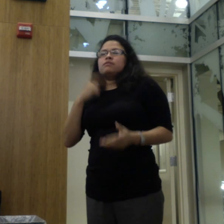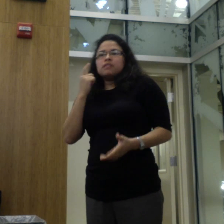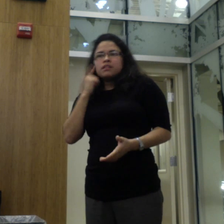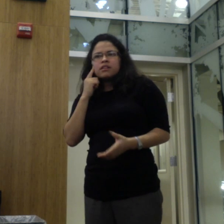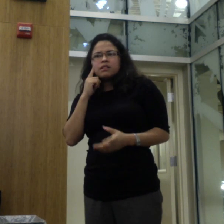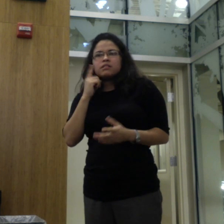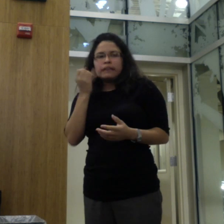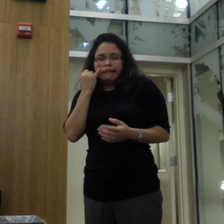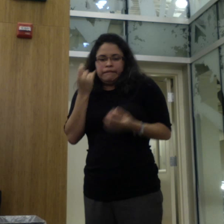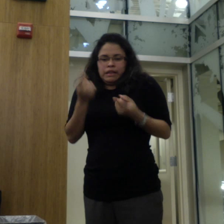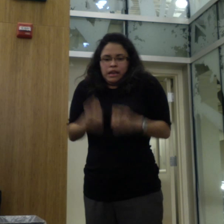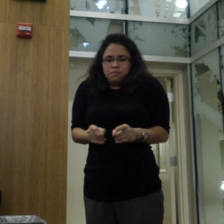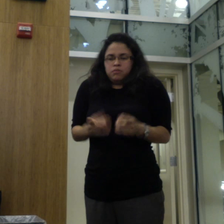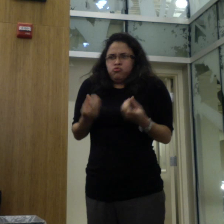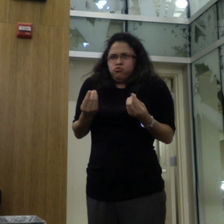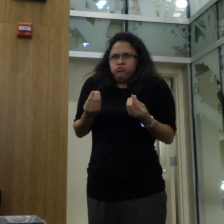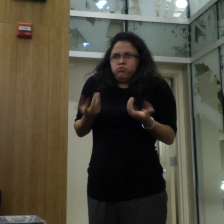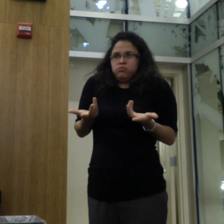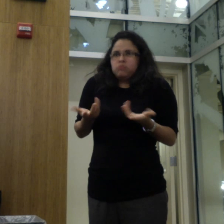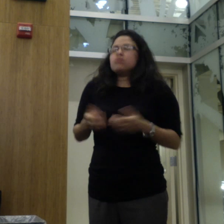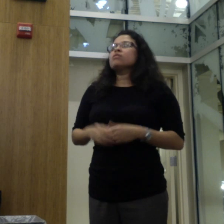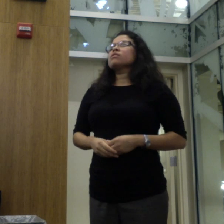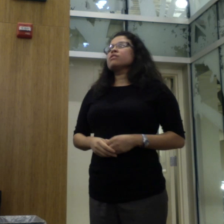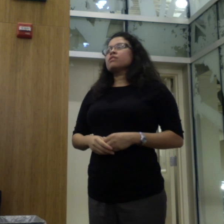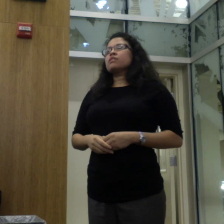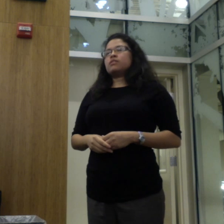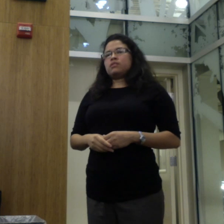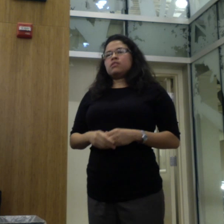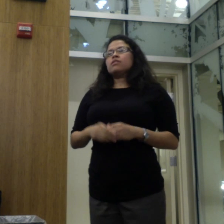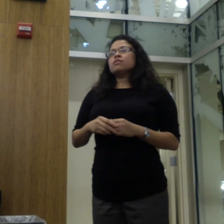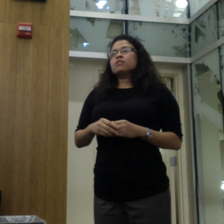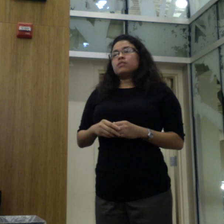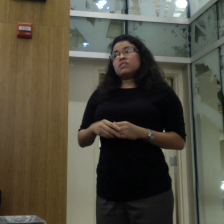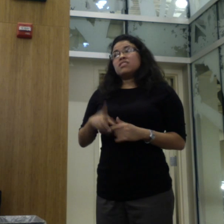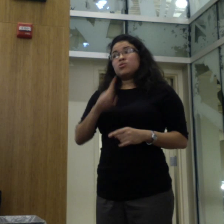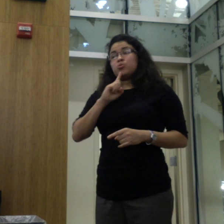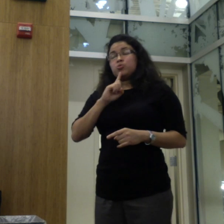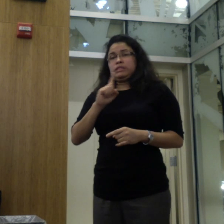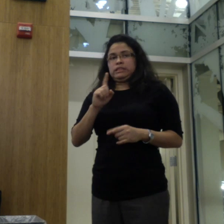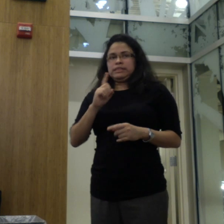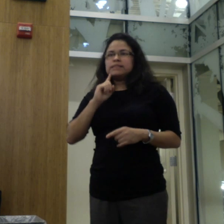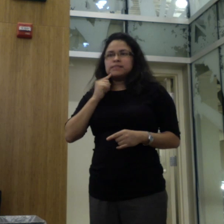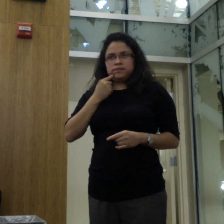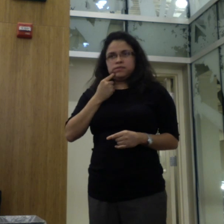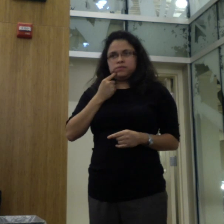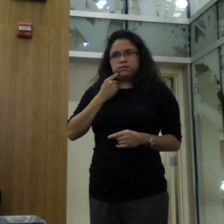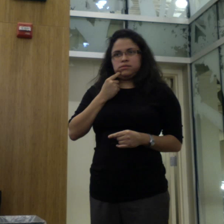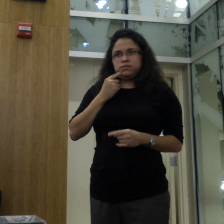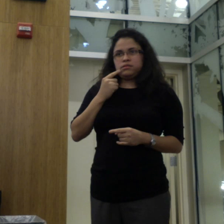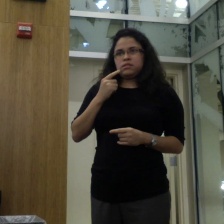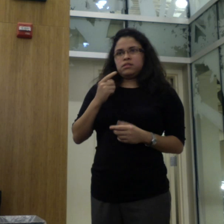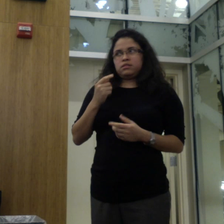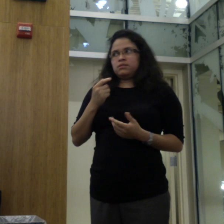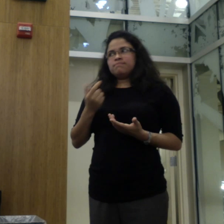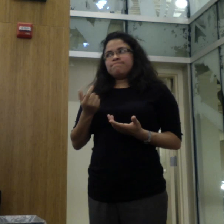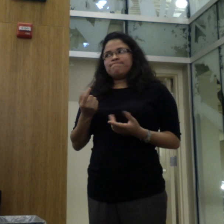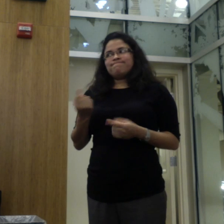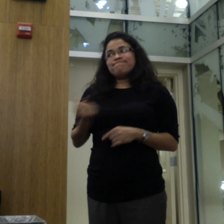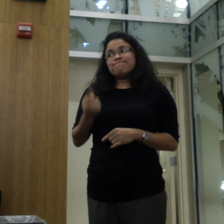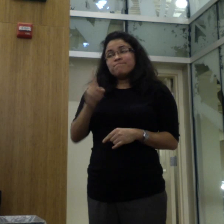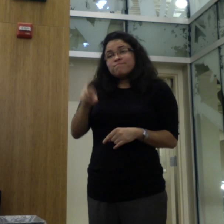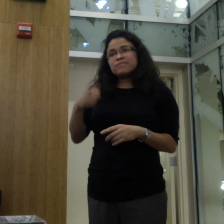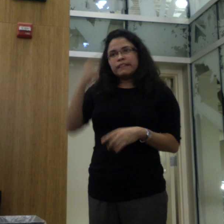to take into consideration. Something that you need to consider very heavily when you think about that, all right? It's something not